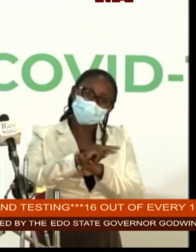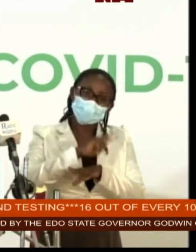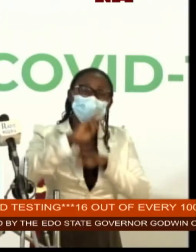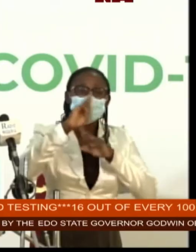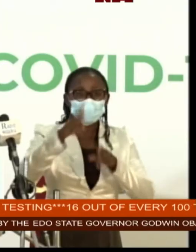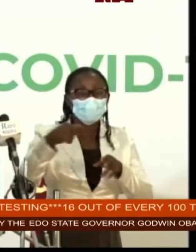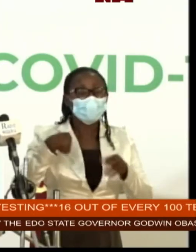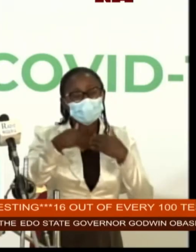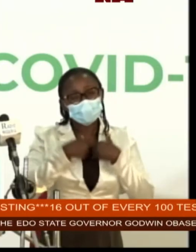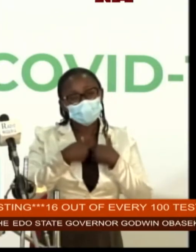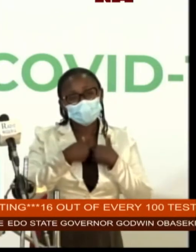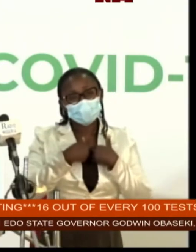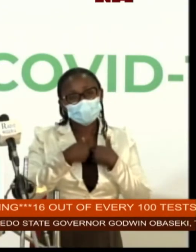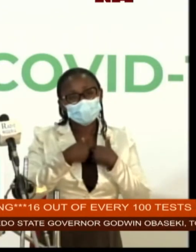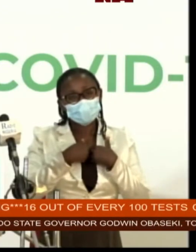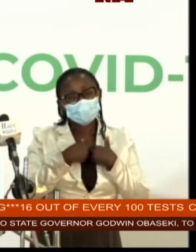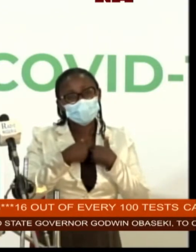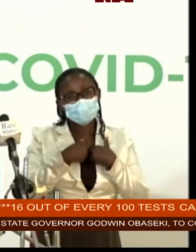the 36 states